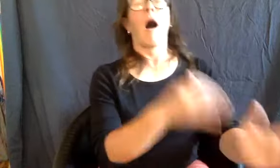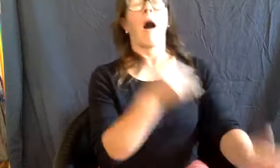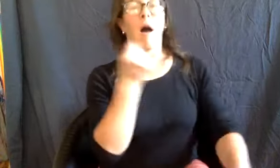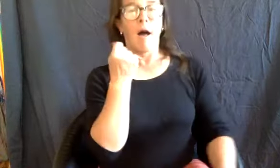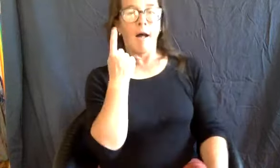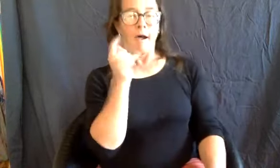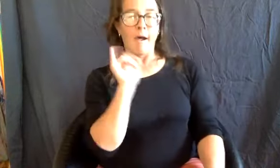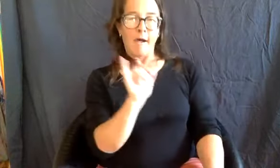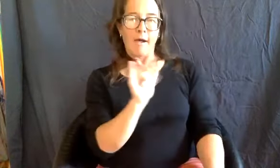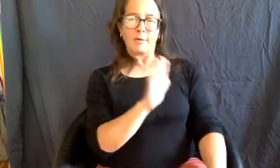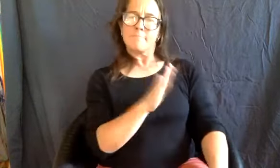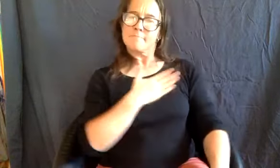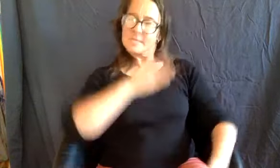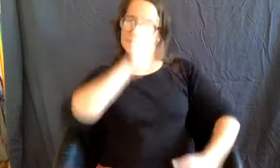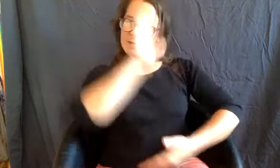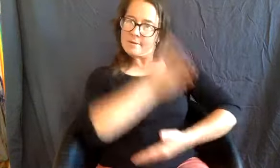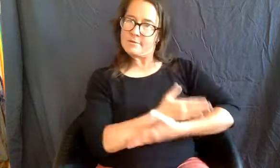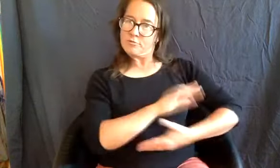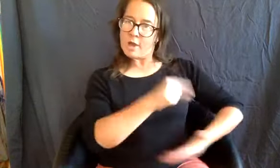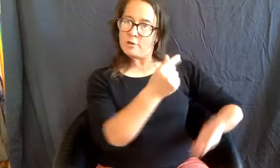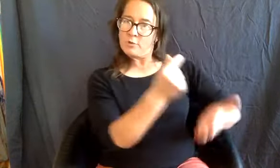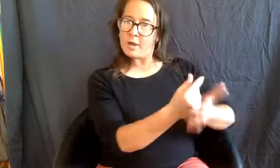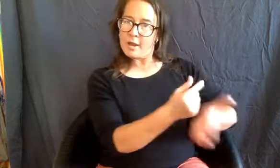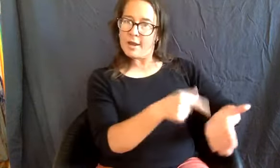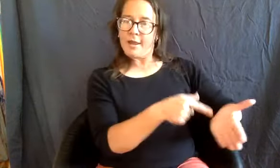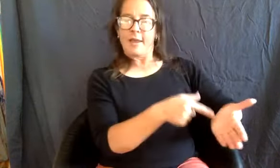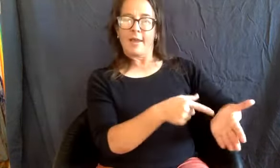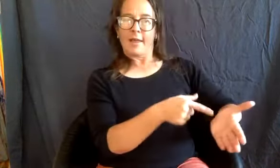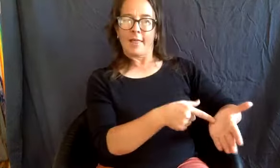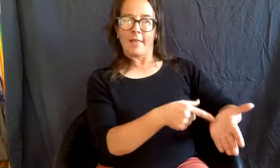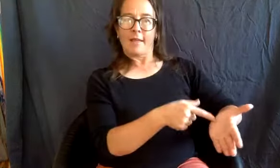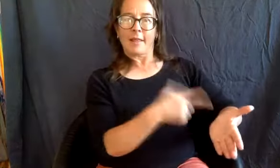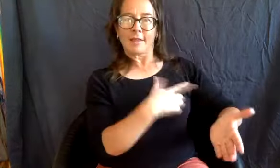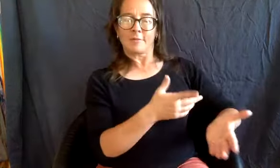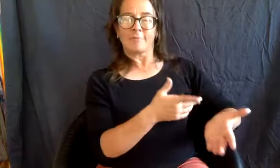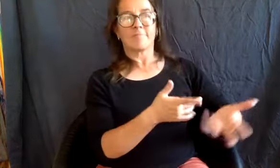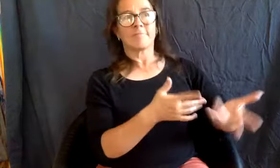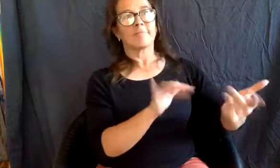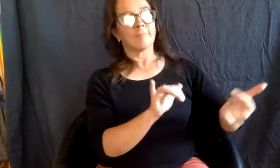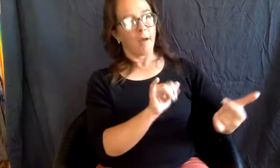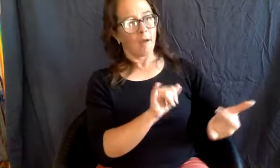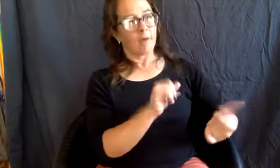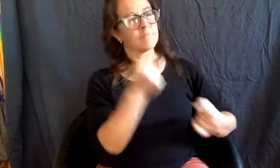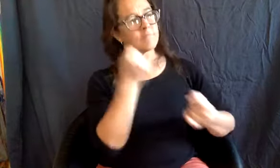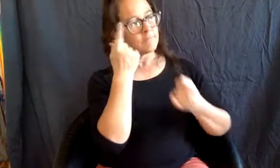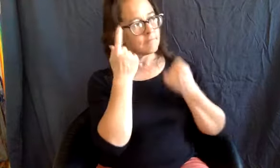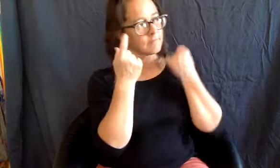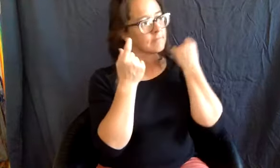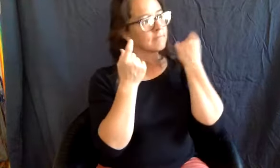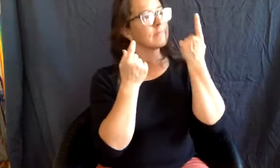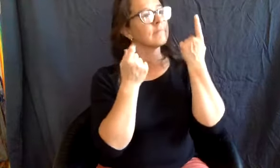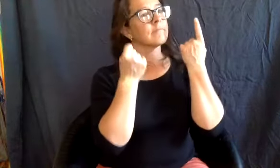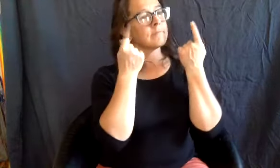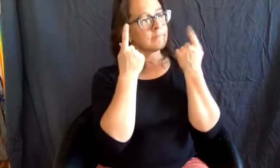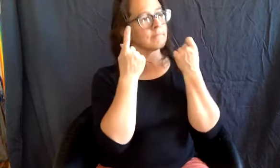have a party afterwards, and all this. And I'm so, so grateful for sponsors, because left to my own device, what I really want to do is hurt Earl